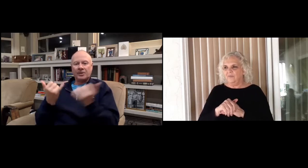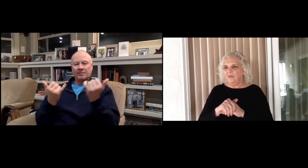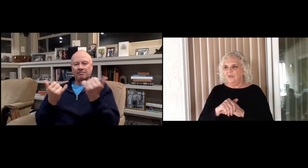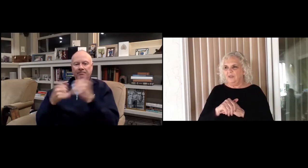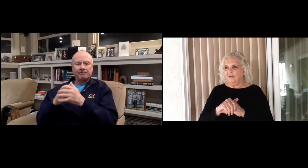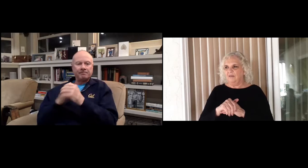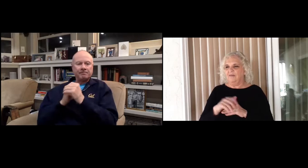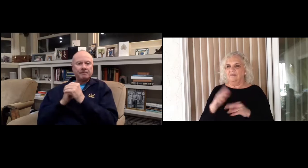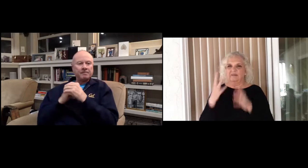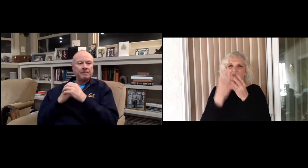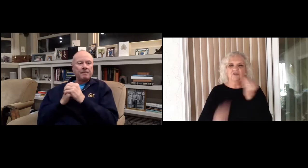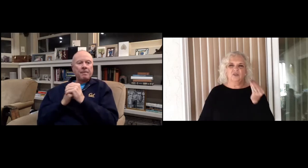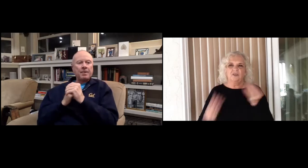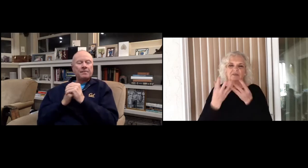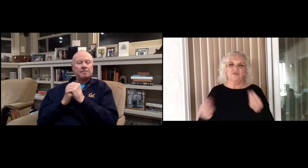Computers now.